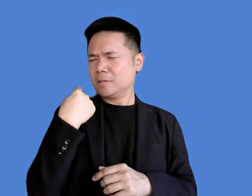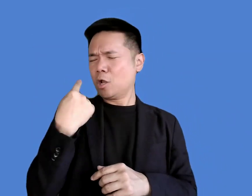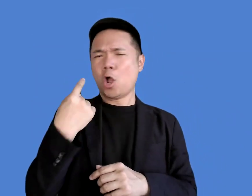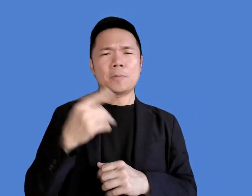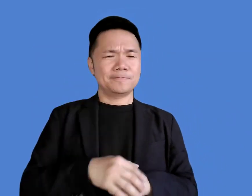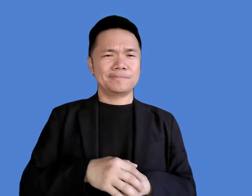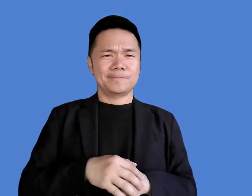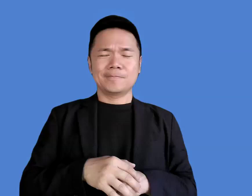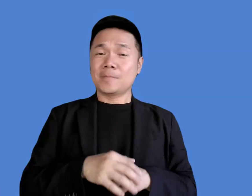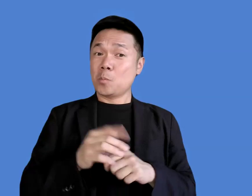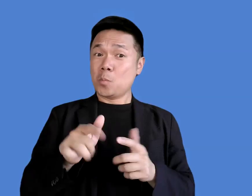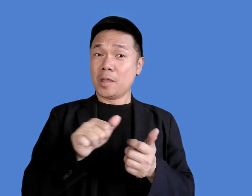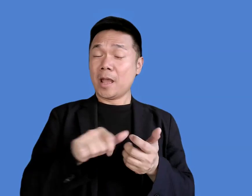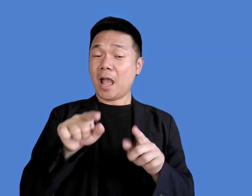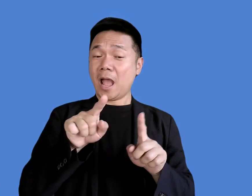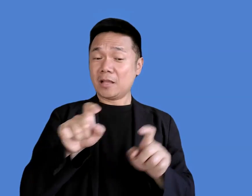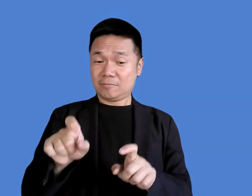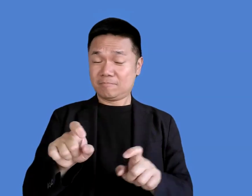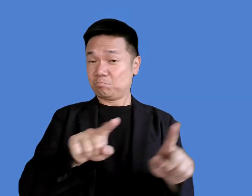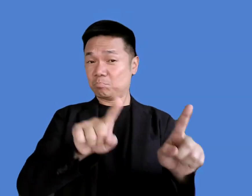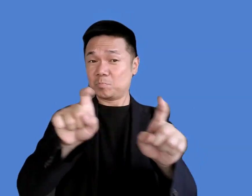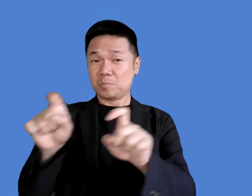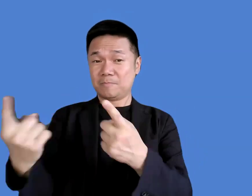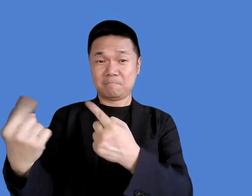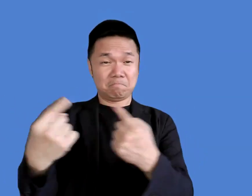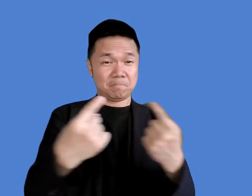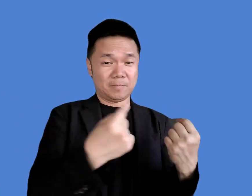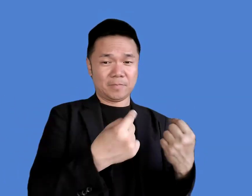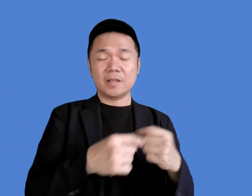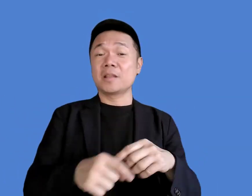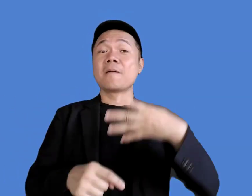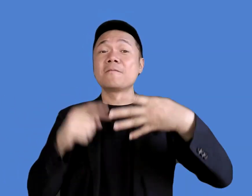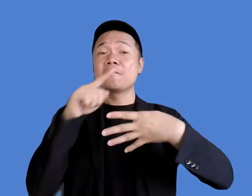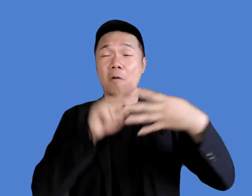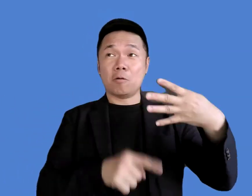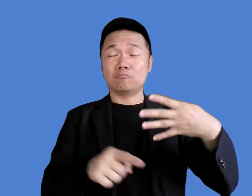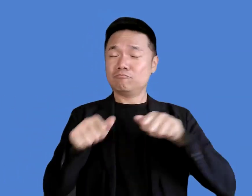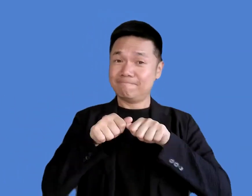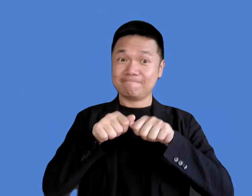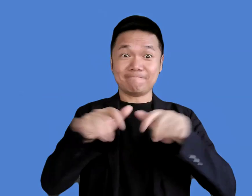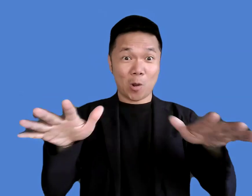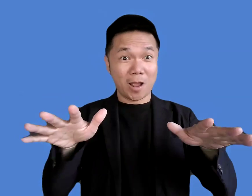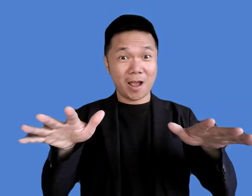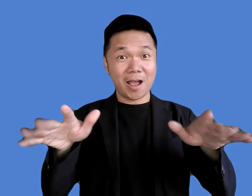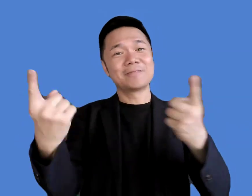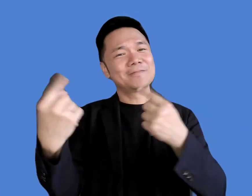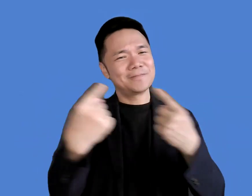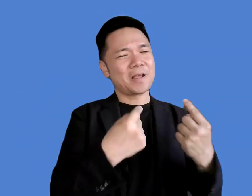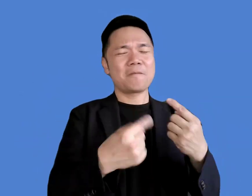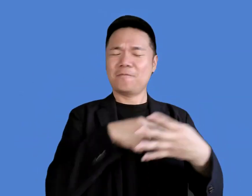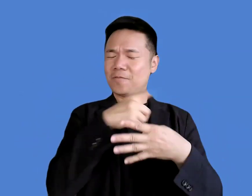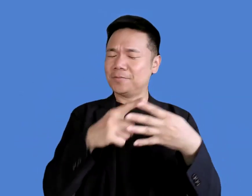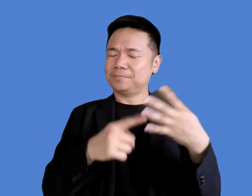of inspired by these different WEPs, we were only able to have 4 choices on our social media polls, but we